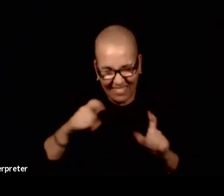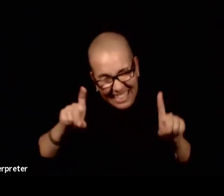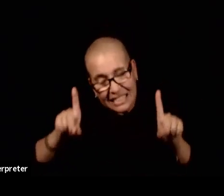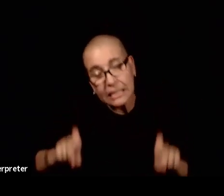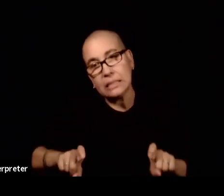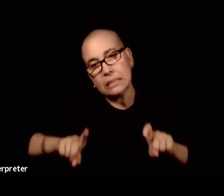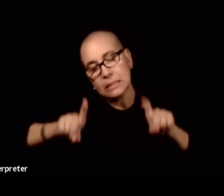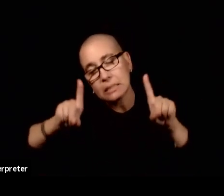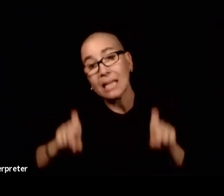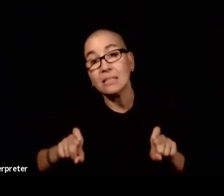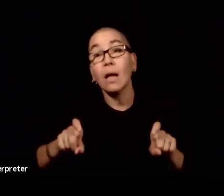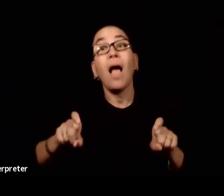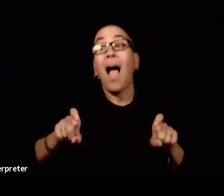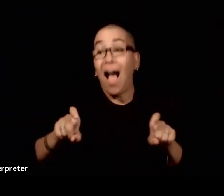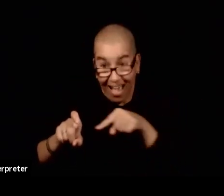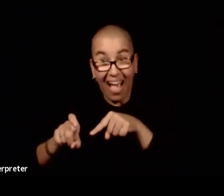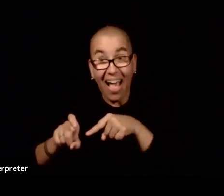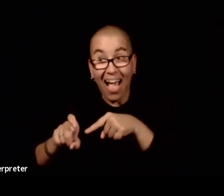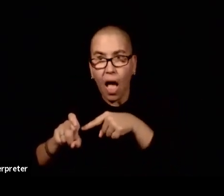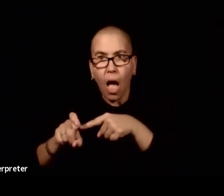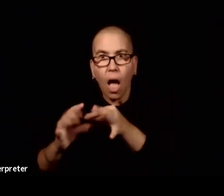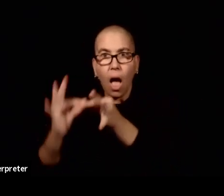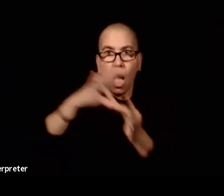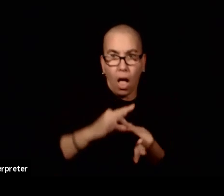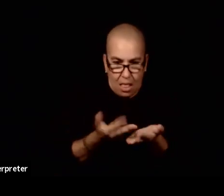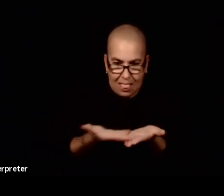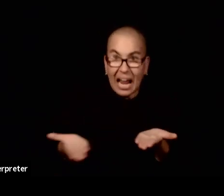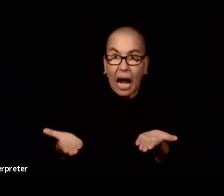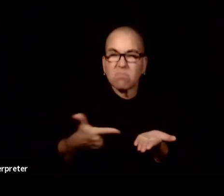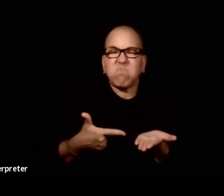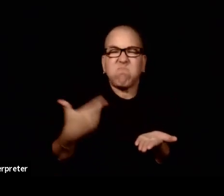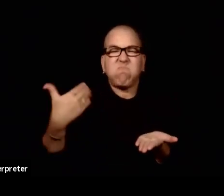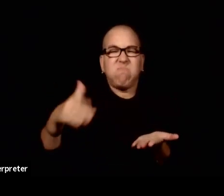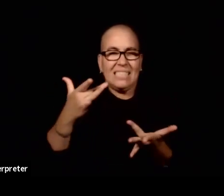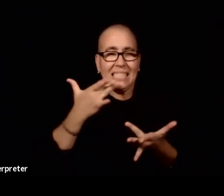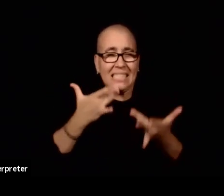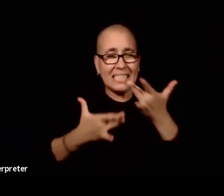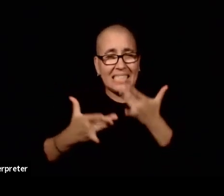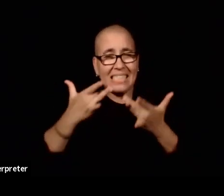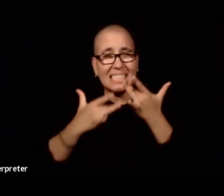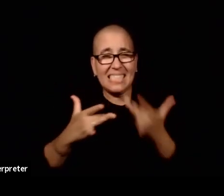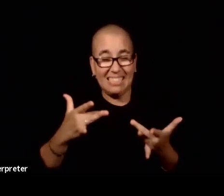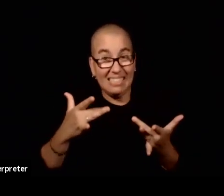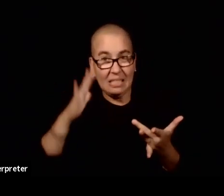supplies, which can impact how quickly people get their test results. And